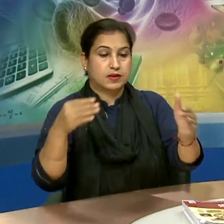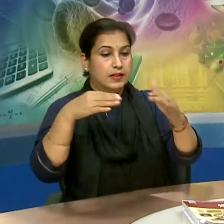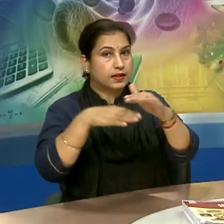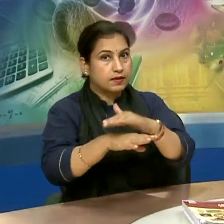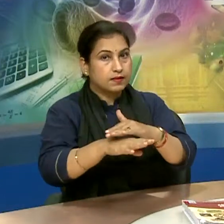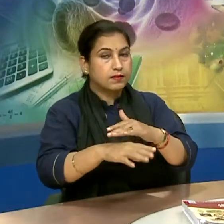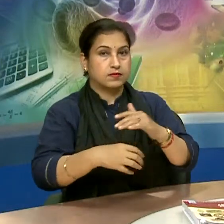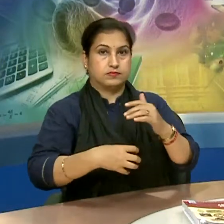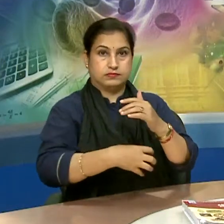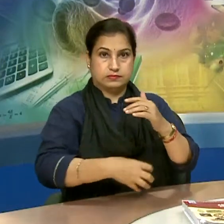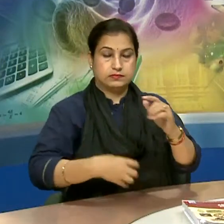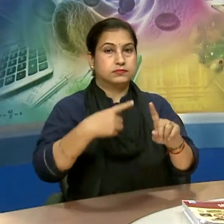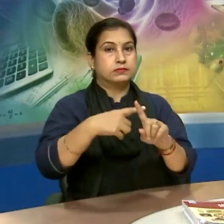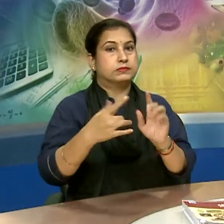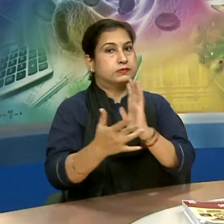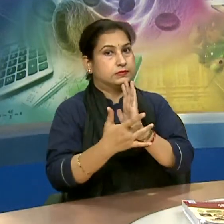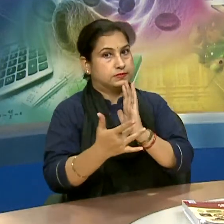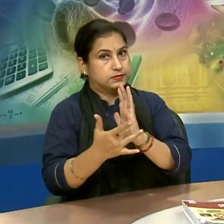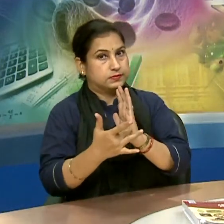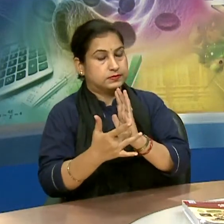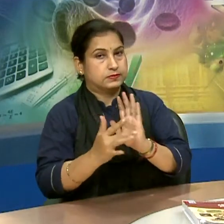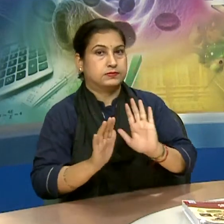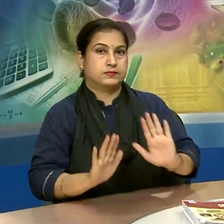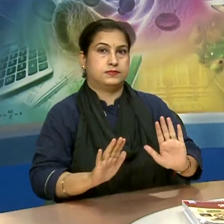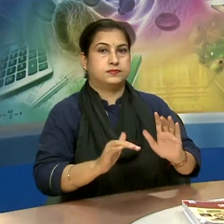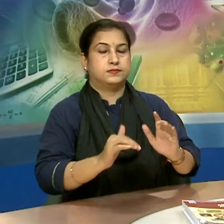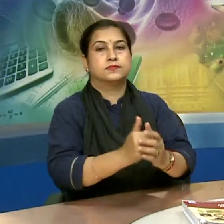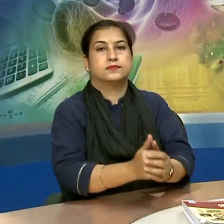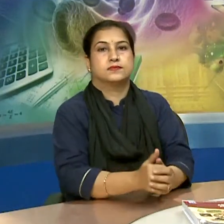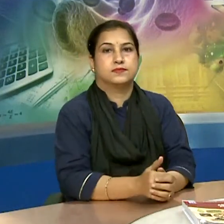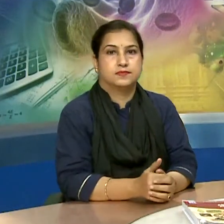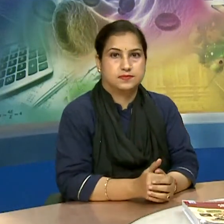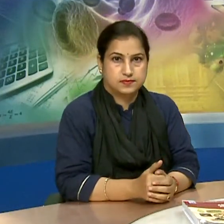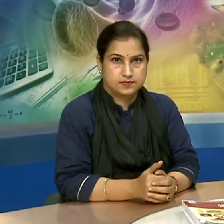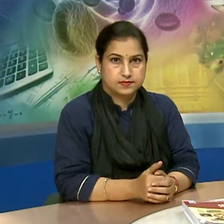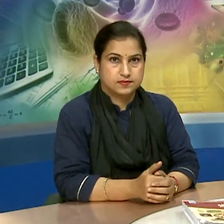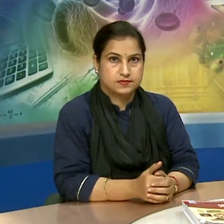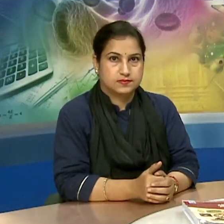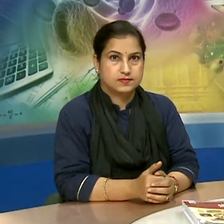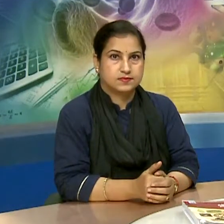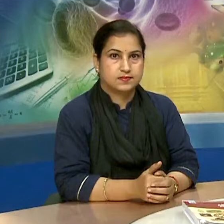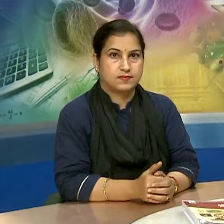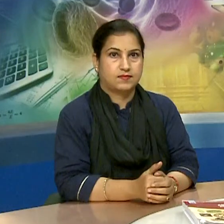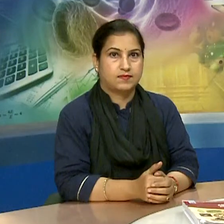Measurement in Science and Technology.